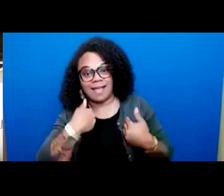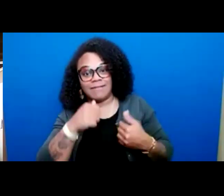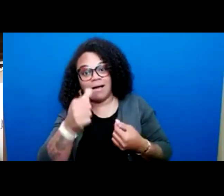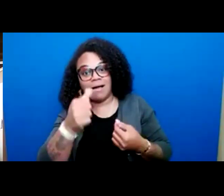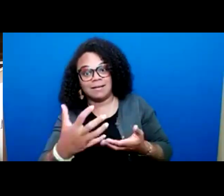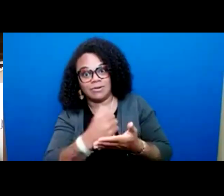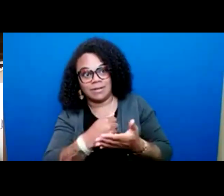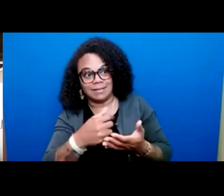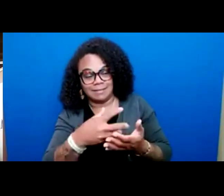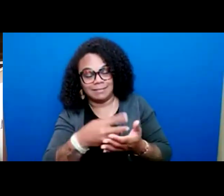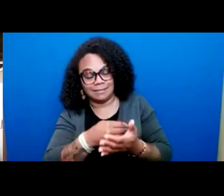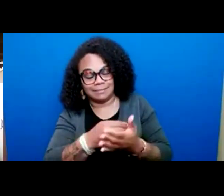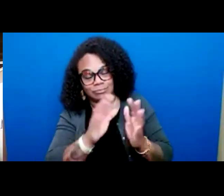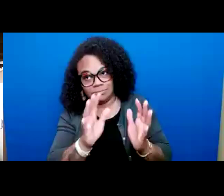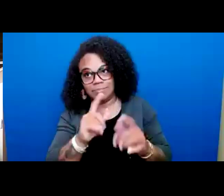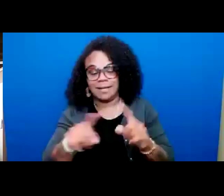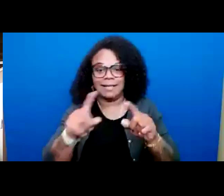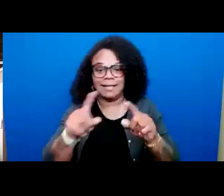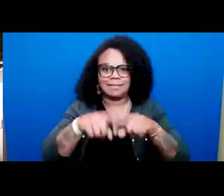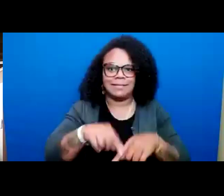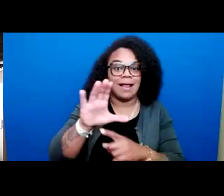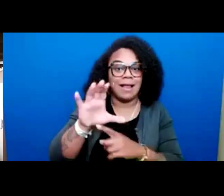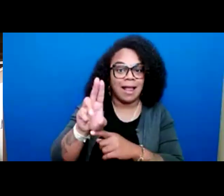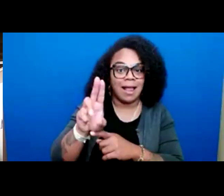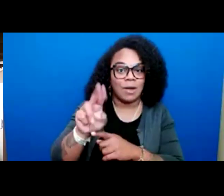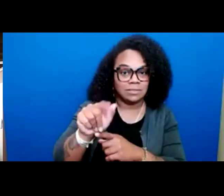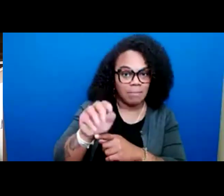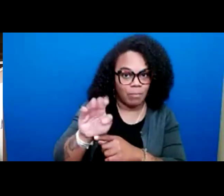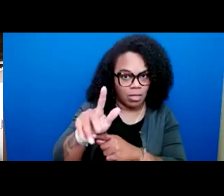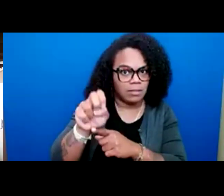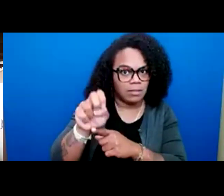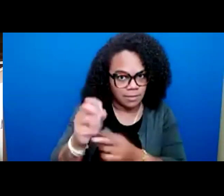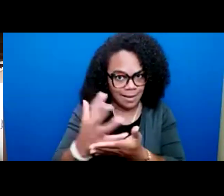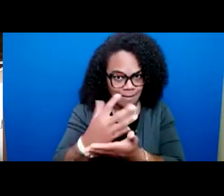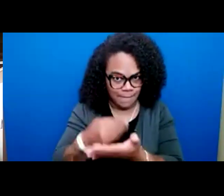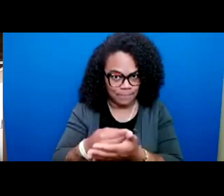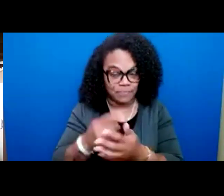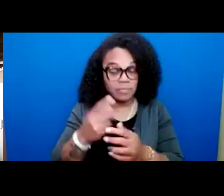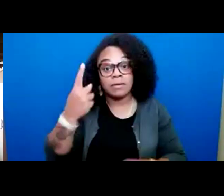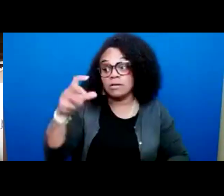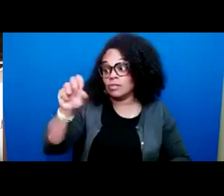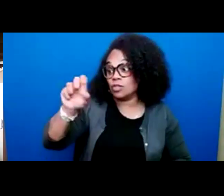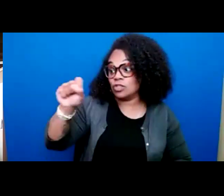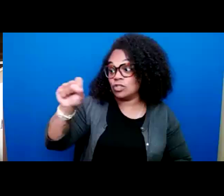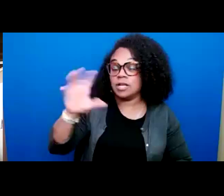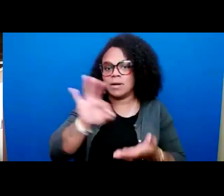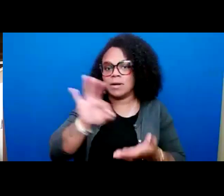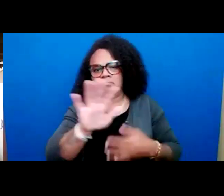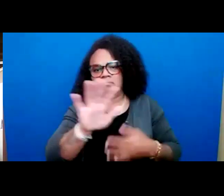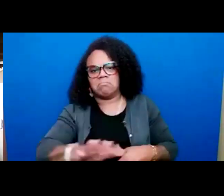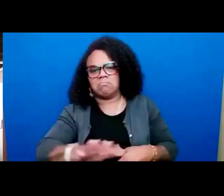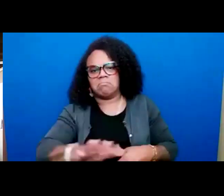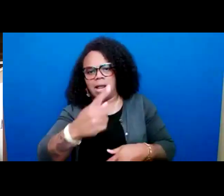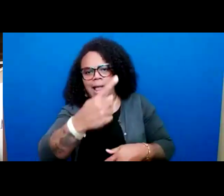income. But with Social Security, they are only going to count about half of a person's earnings.